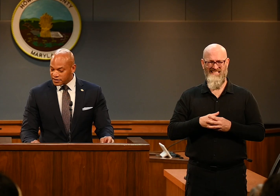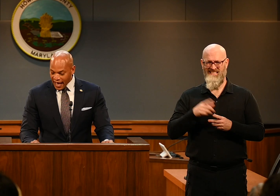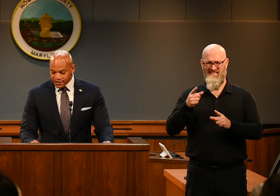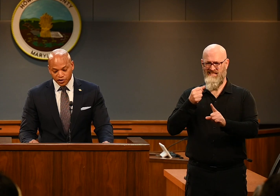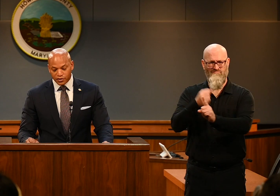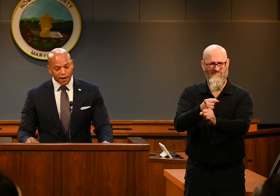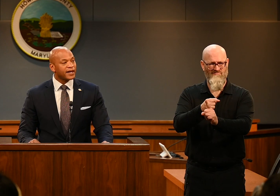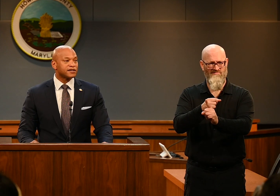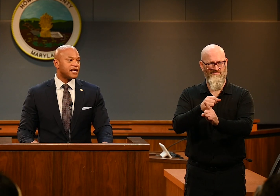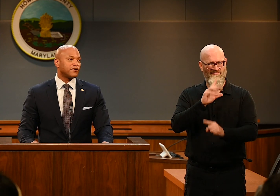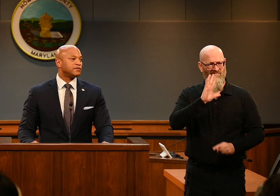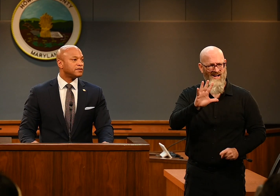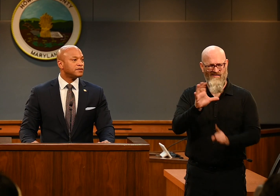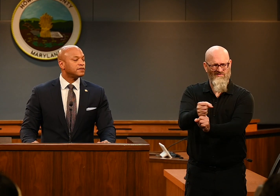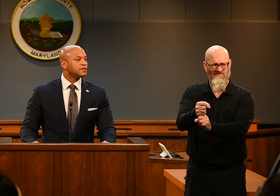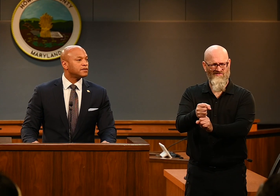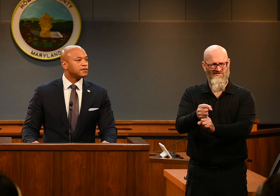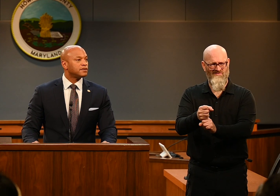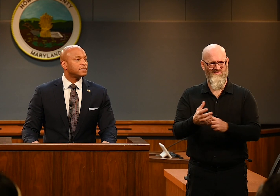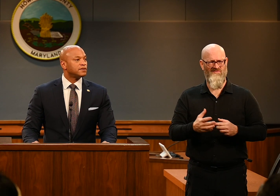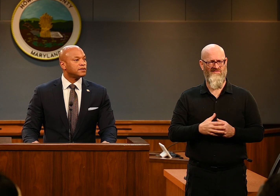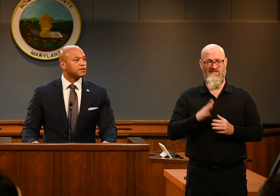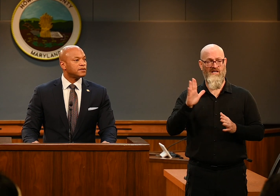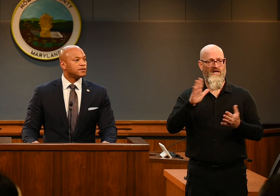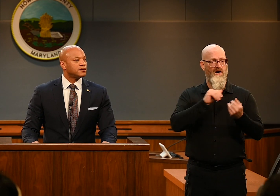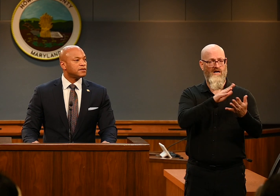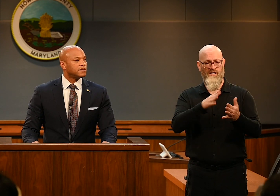Violence and reckless tactics do not make us safer.